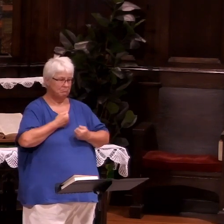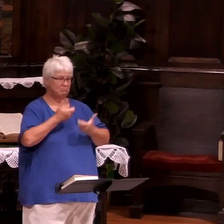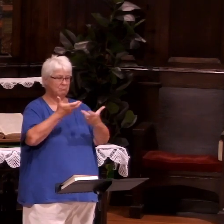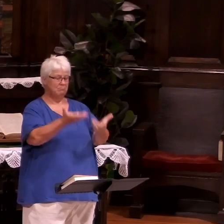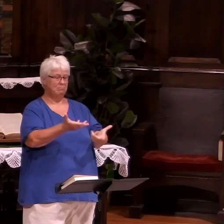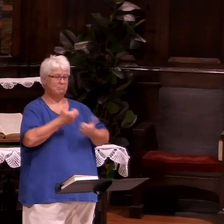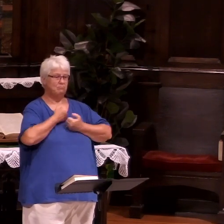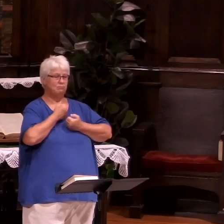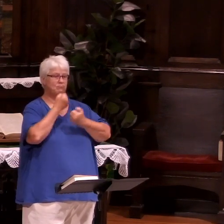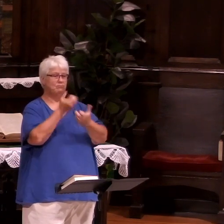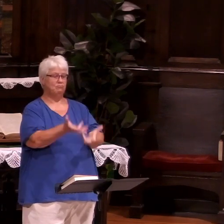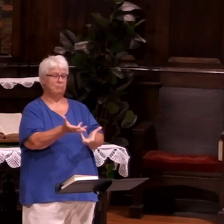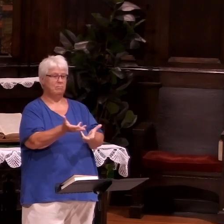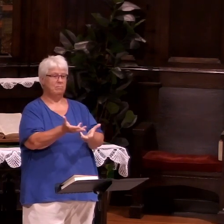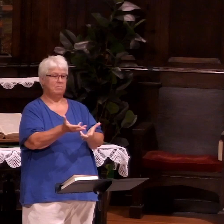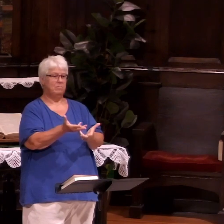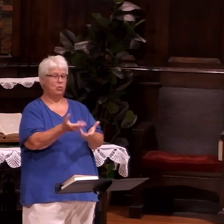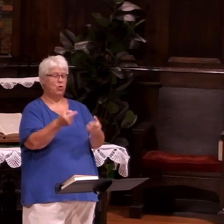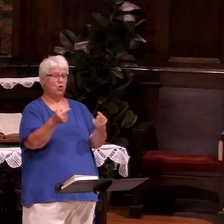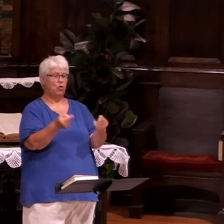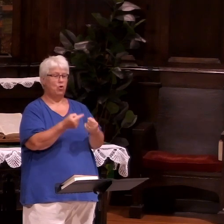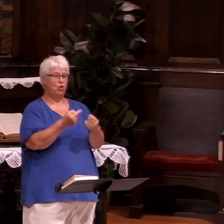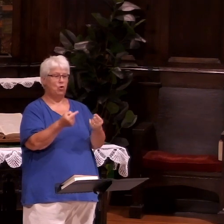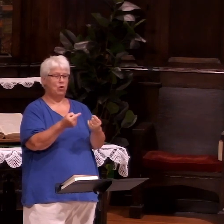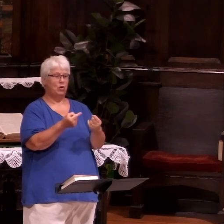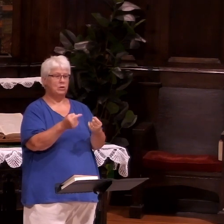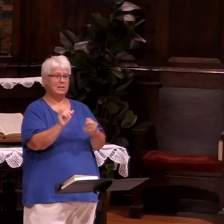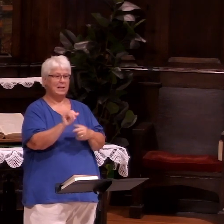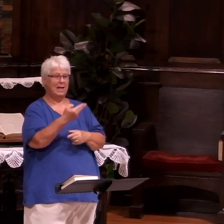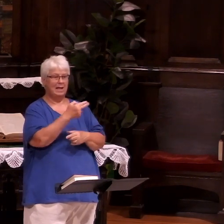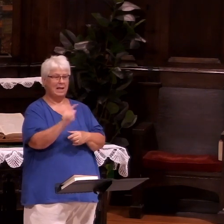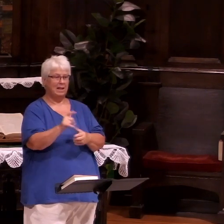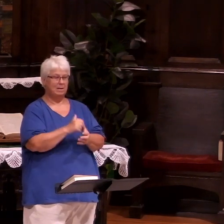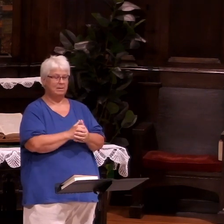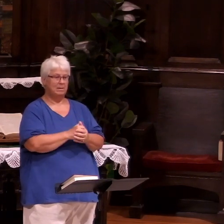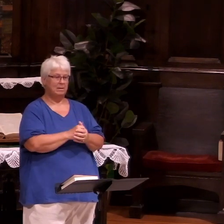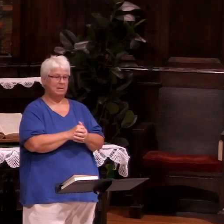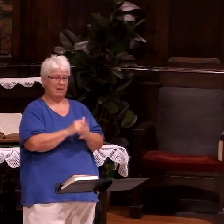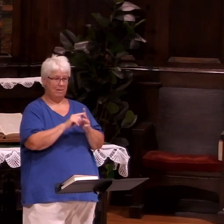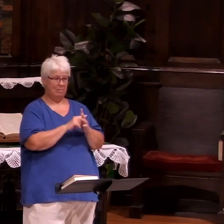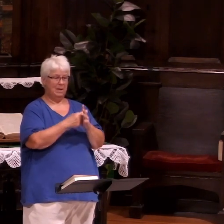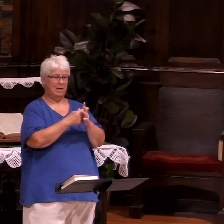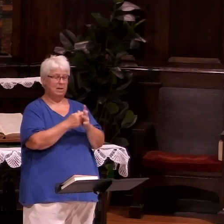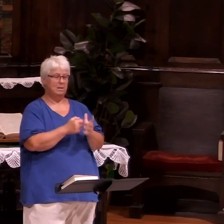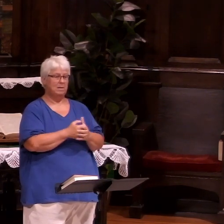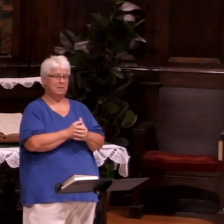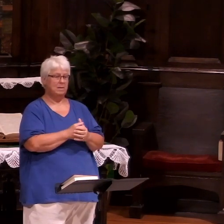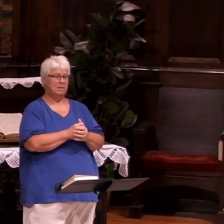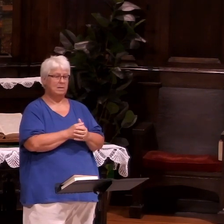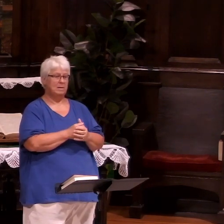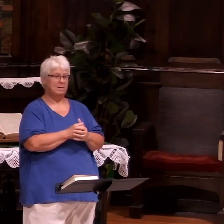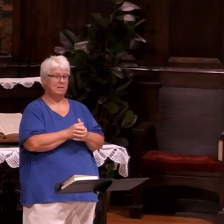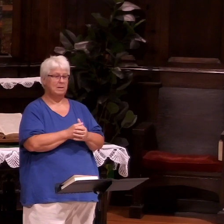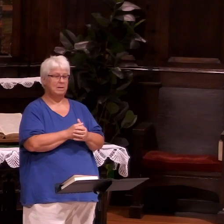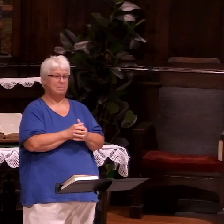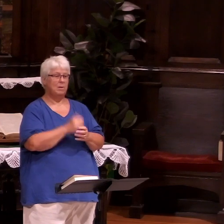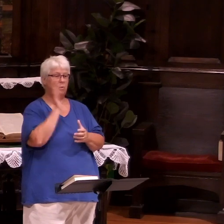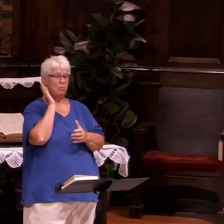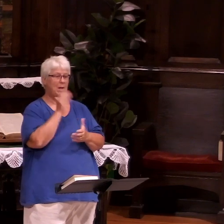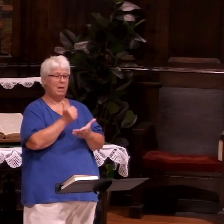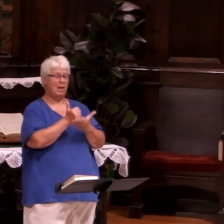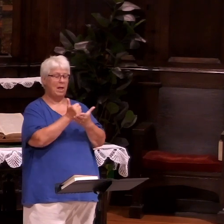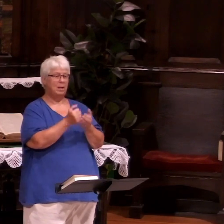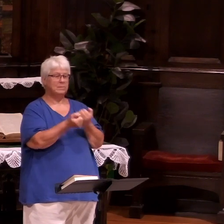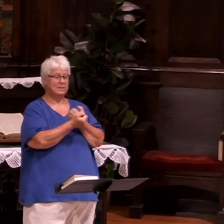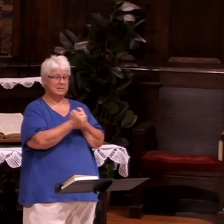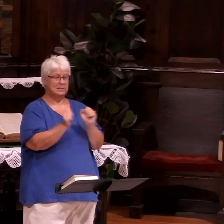the open hurts like hell at first. But it eventually helped